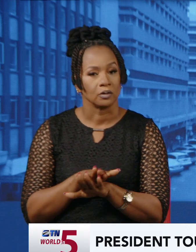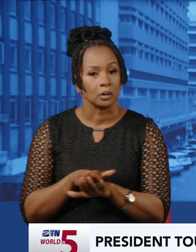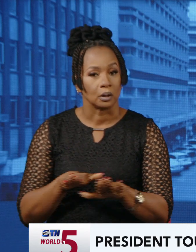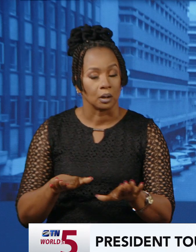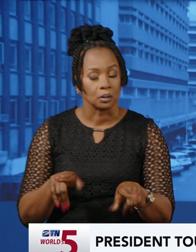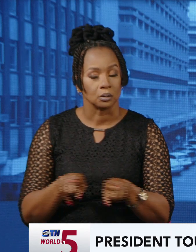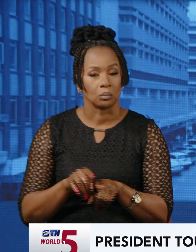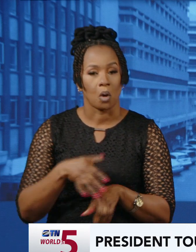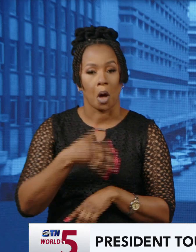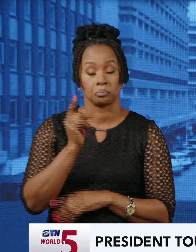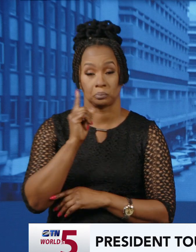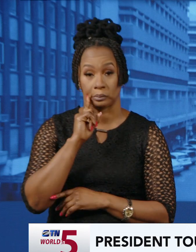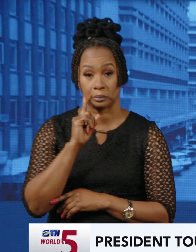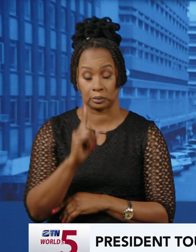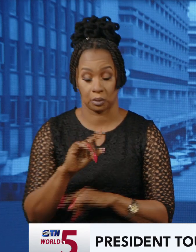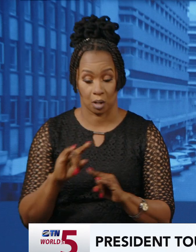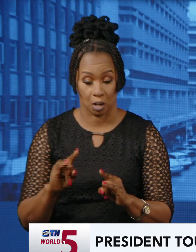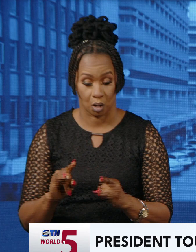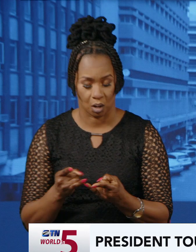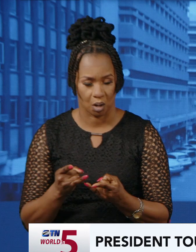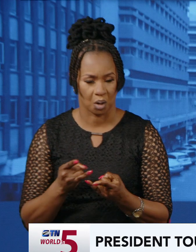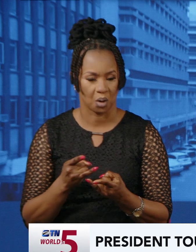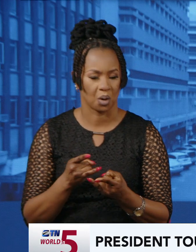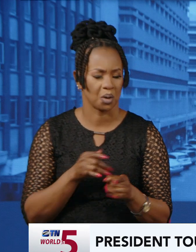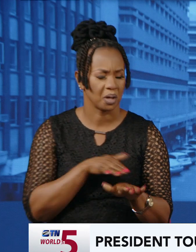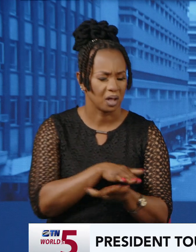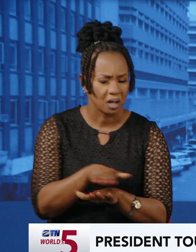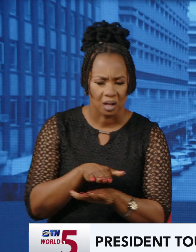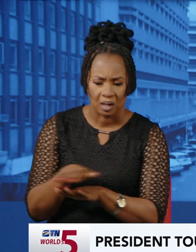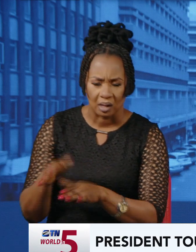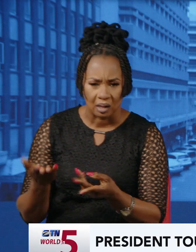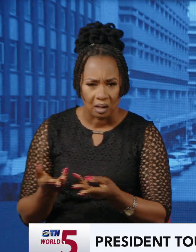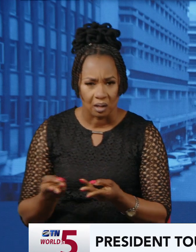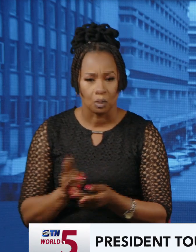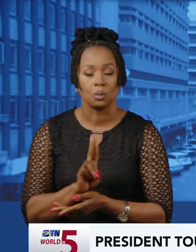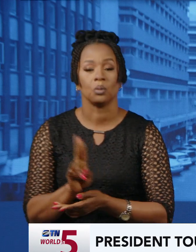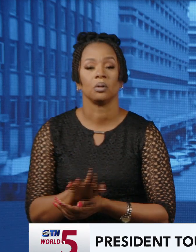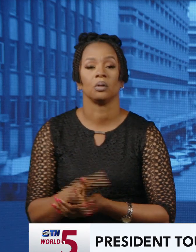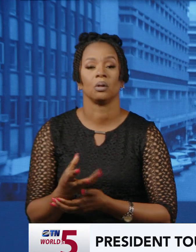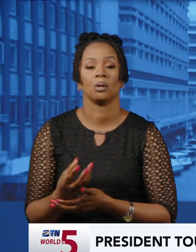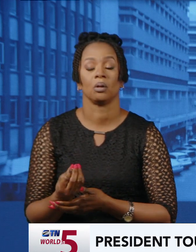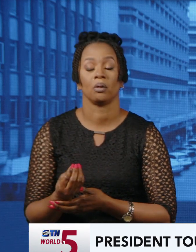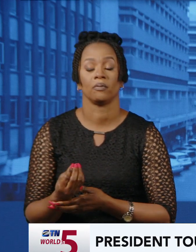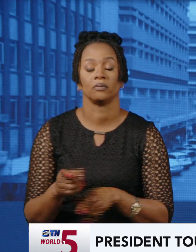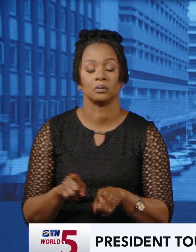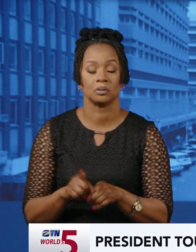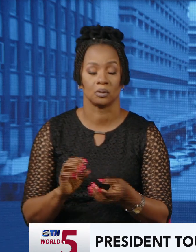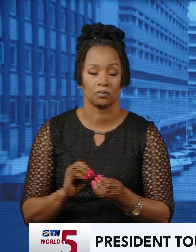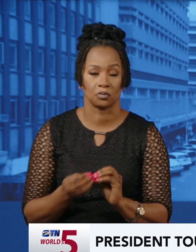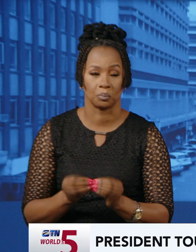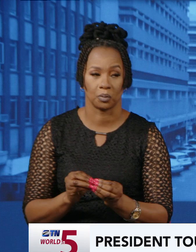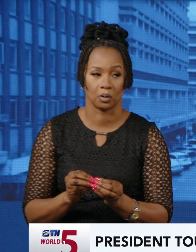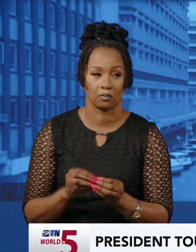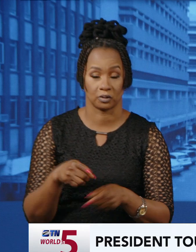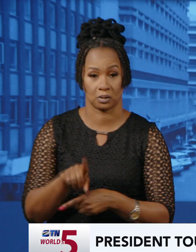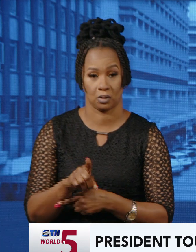can see how they maximize every piece of land towards production to feed